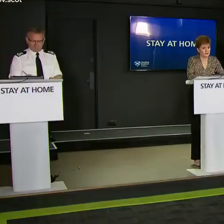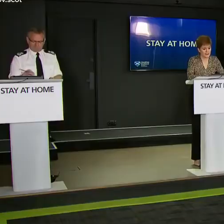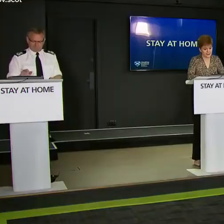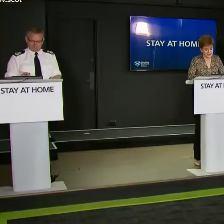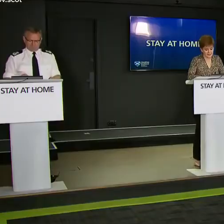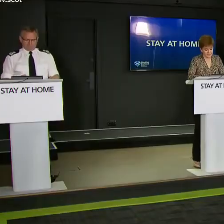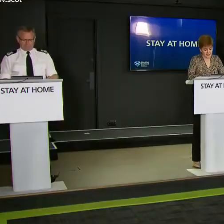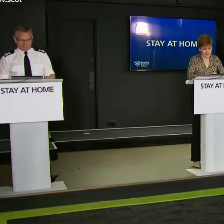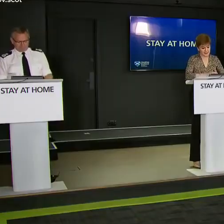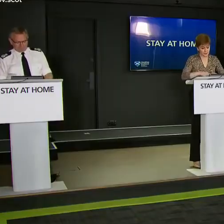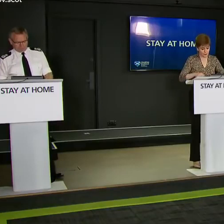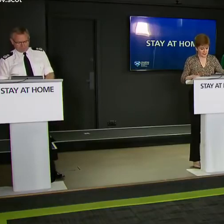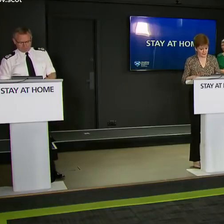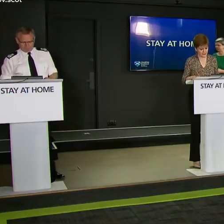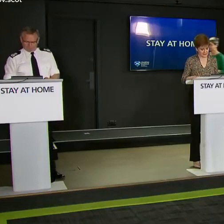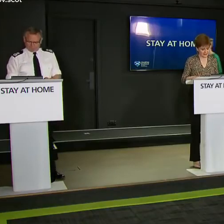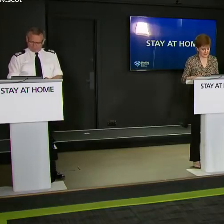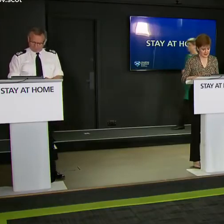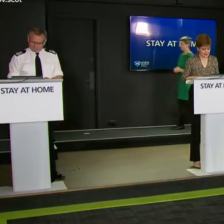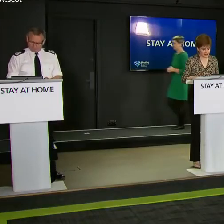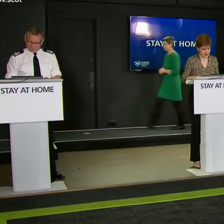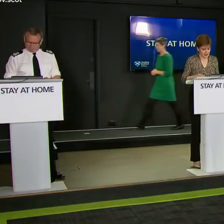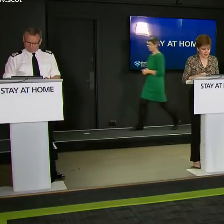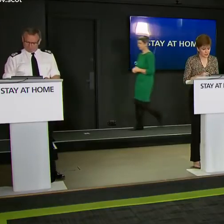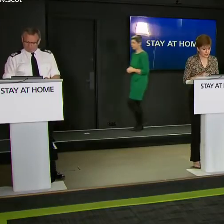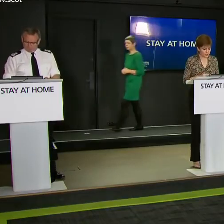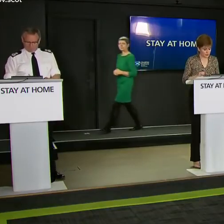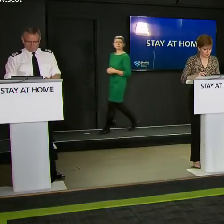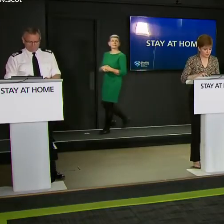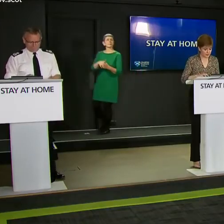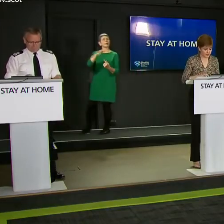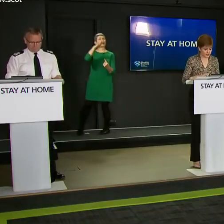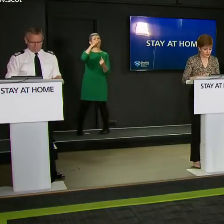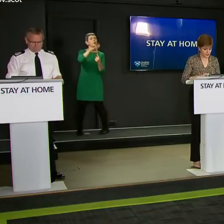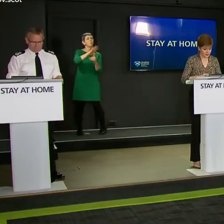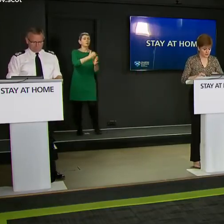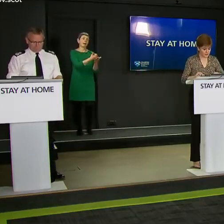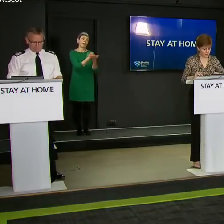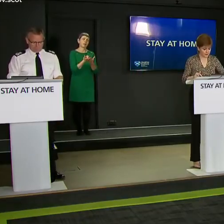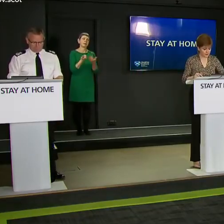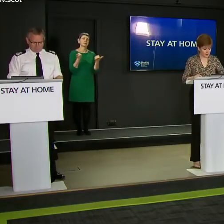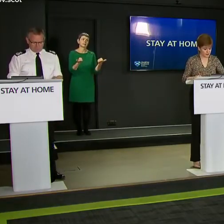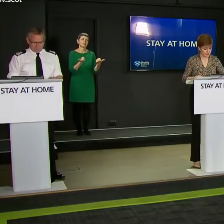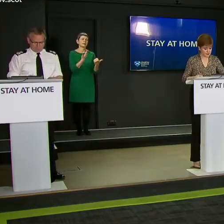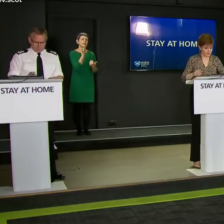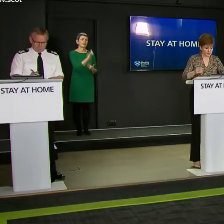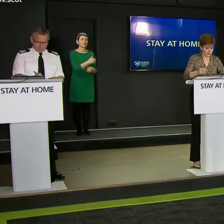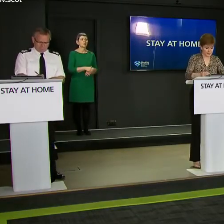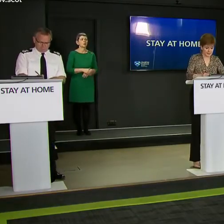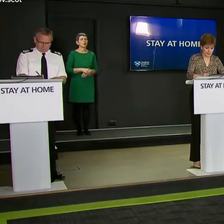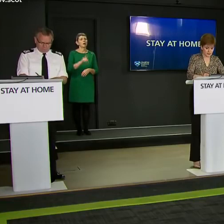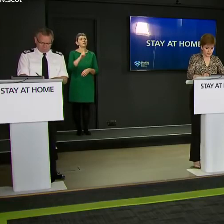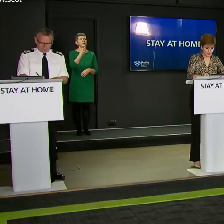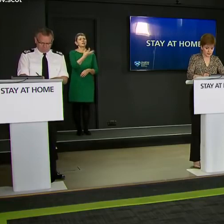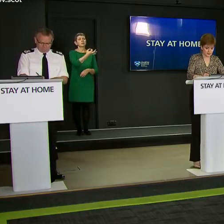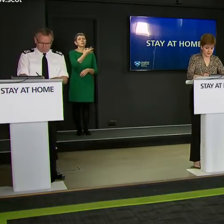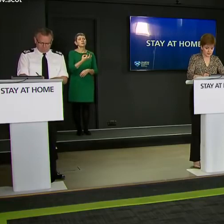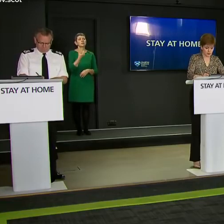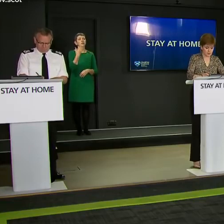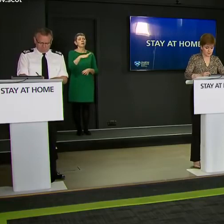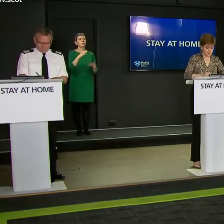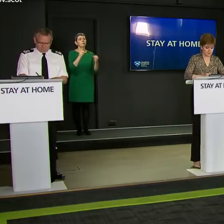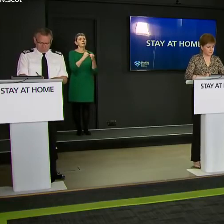Okay, important and very sound advice there. I'm going to now move straight to questions. The first question today comes from Katie Hunter,